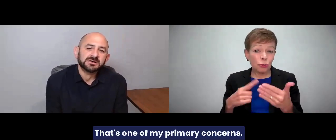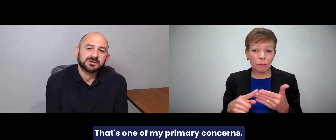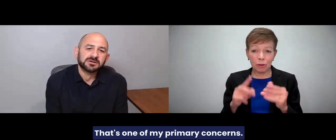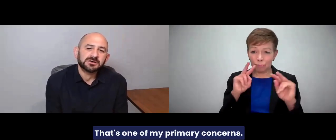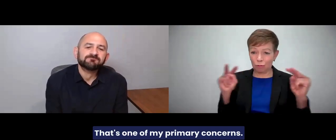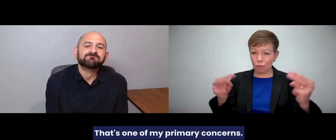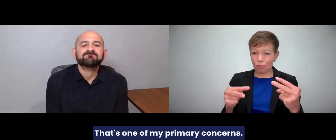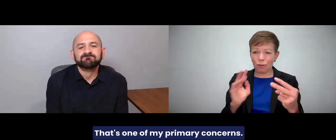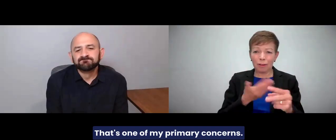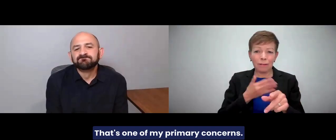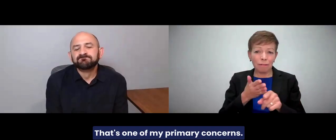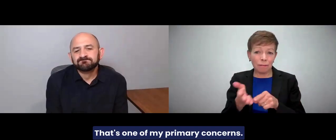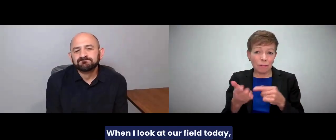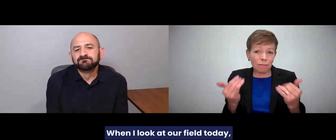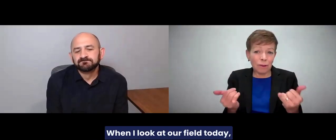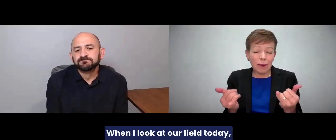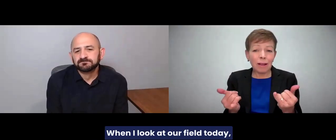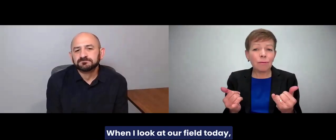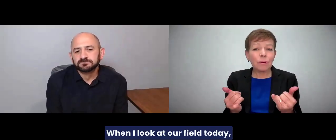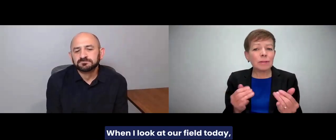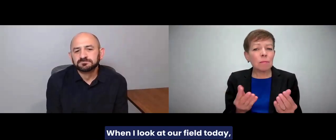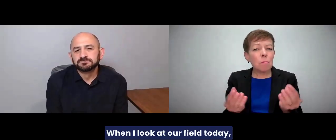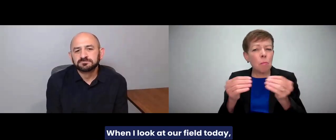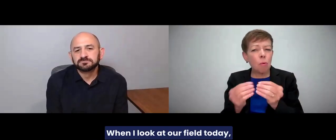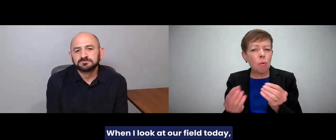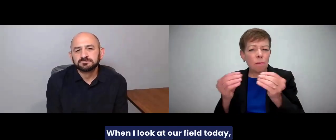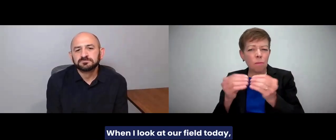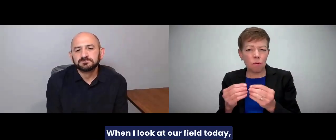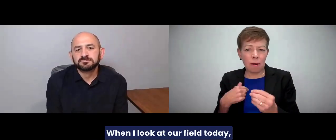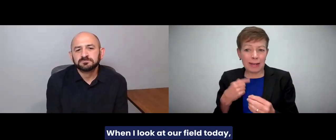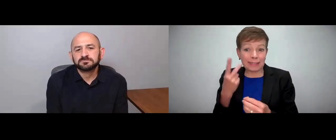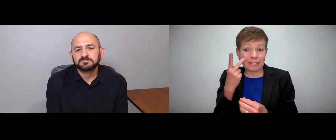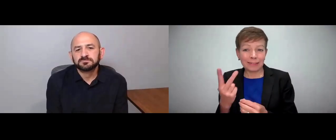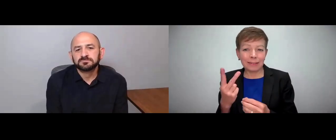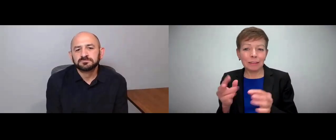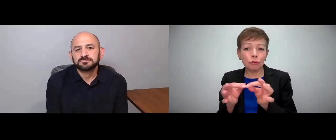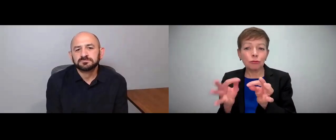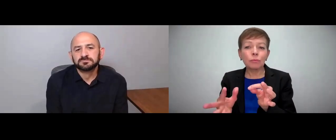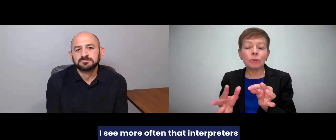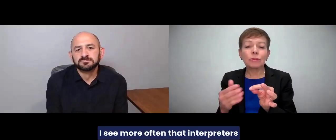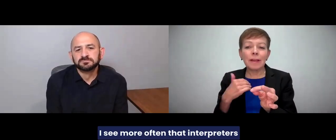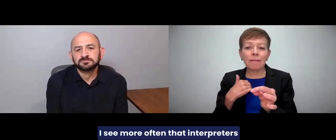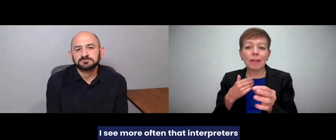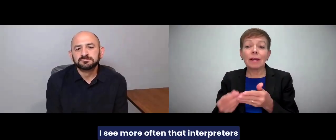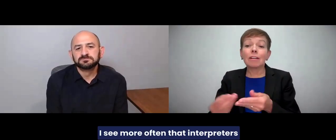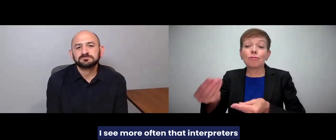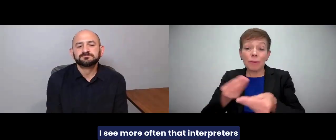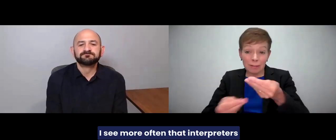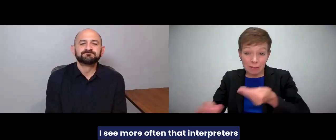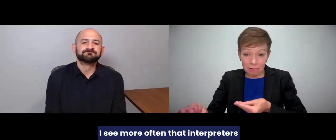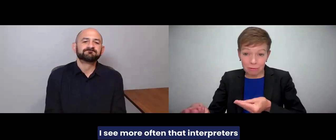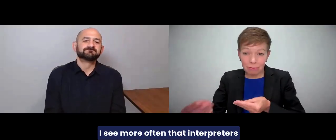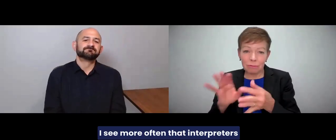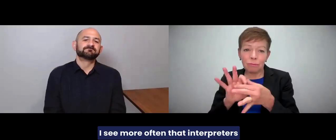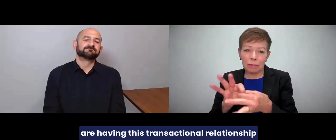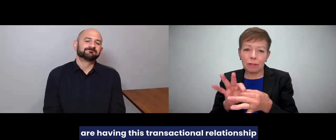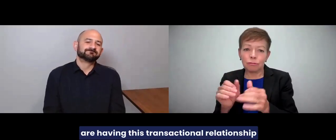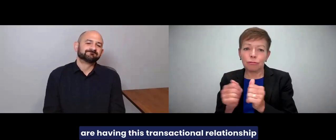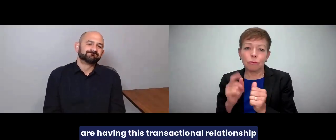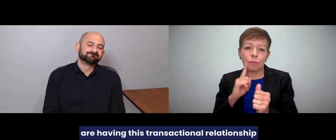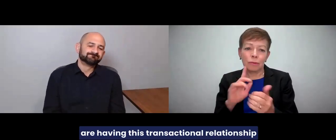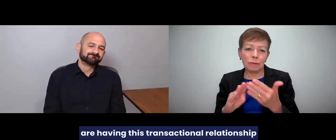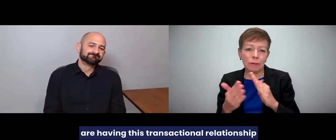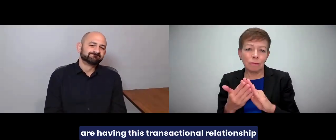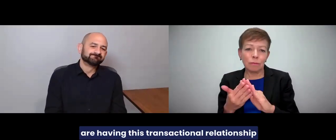That's one of my primary concerns when I look at our field today. I see more often that interpreters are